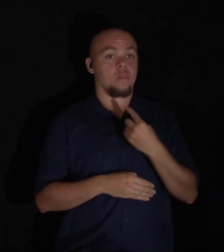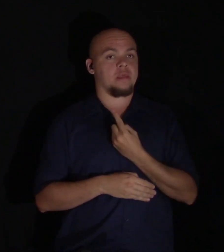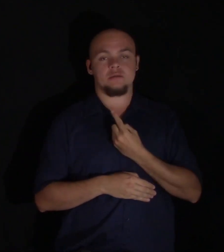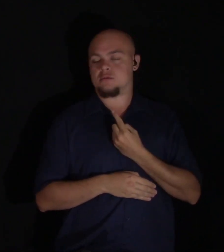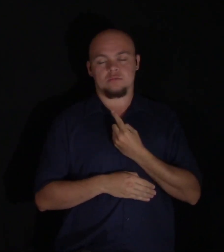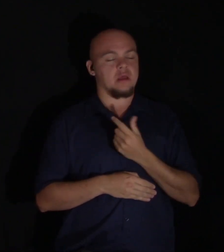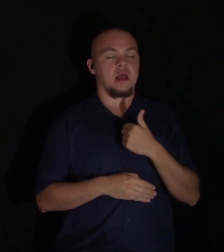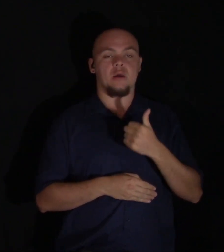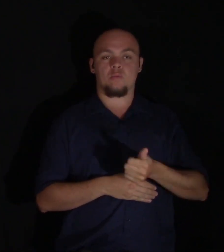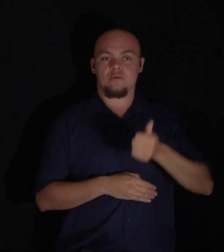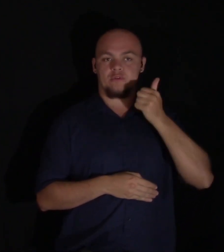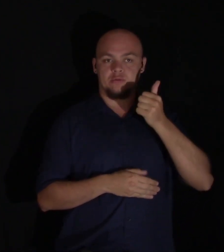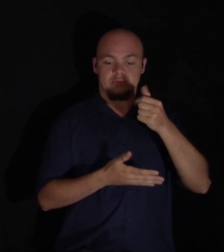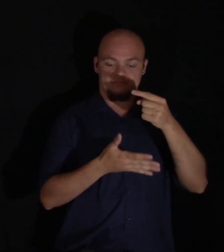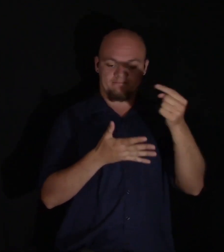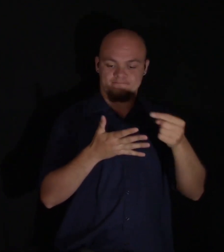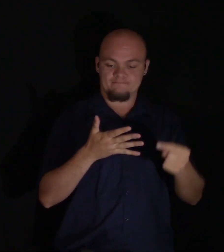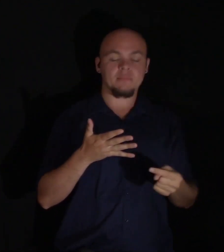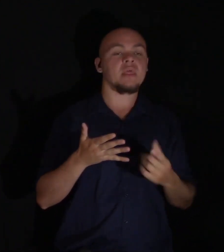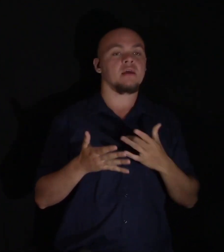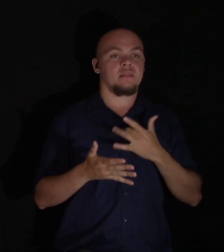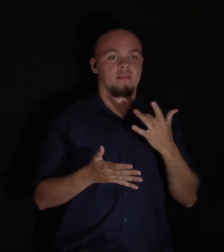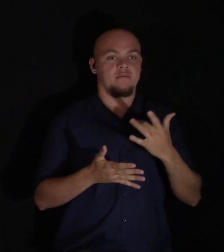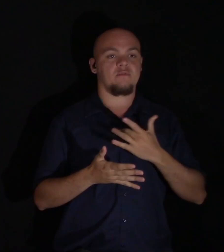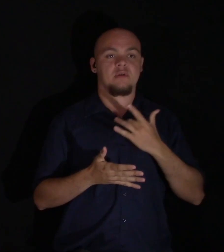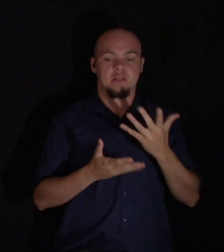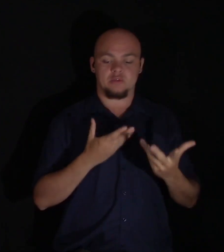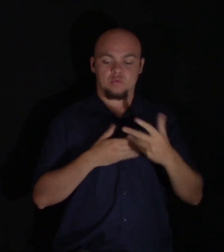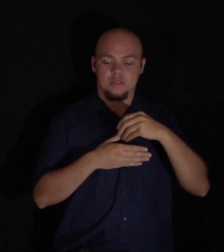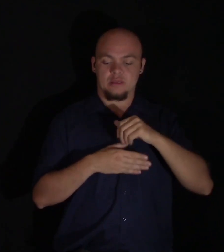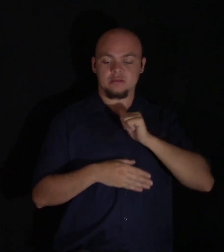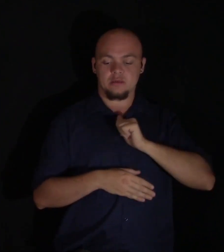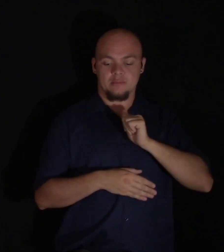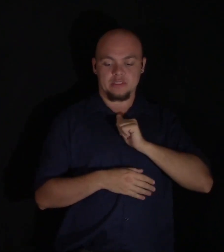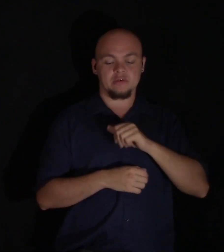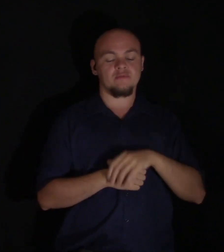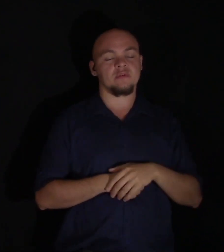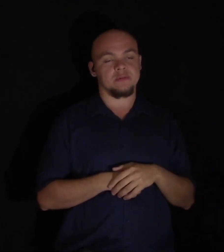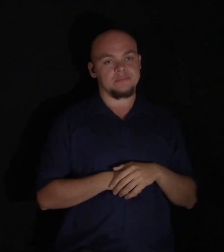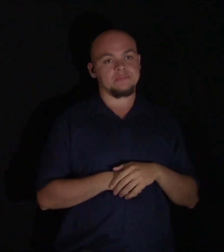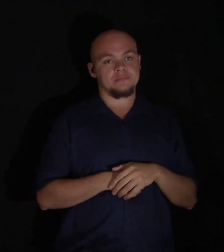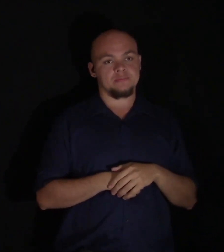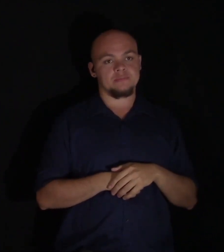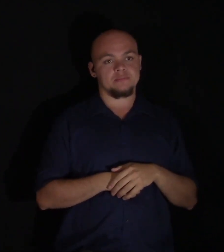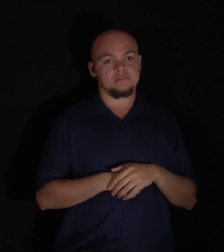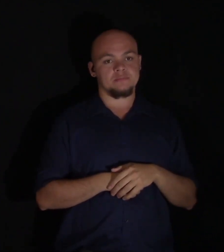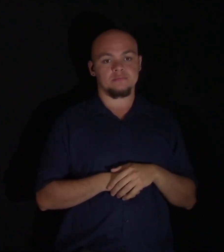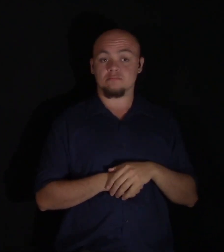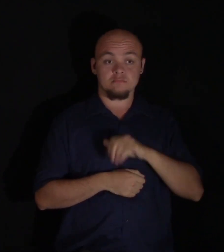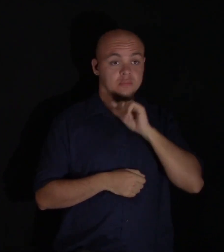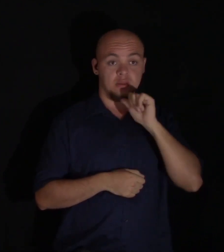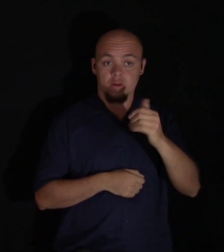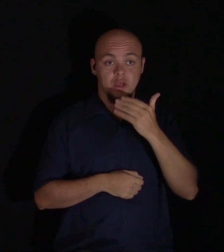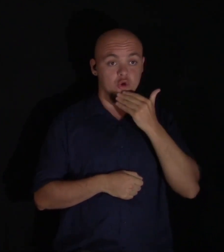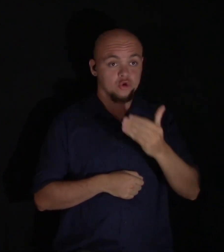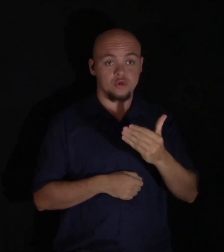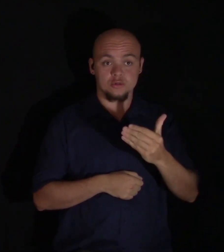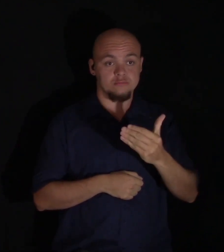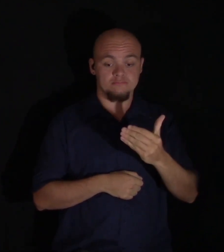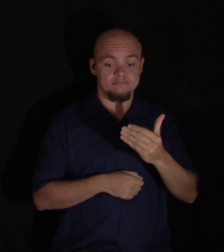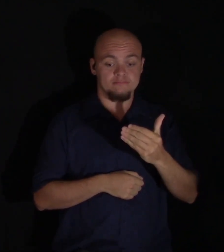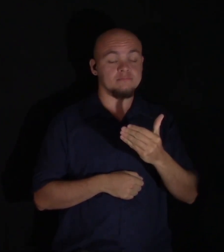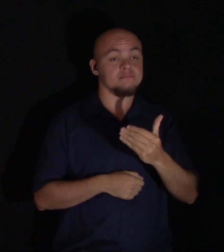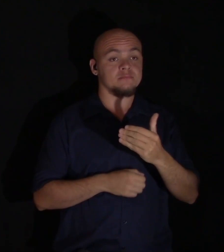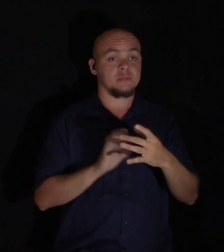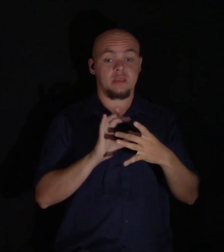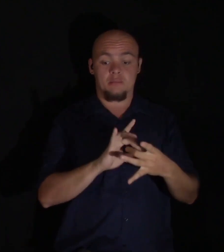Here are all of the feelings that have been living inside of me. They are not good for me. They do not